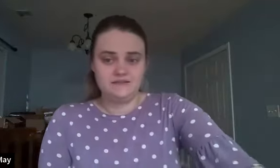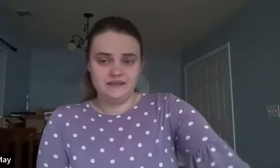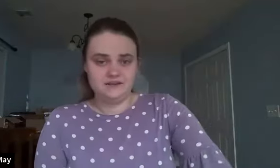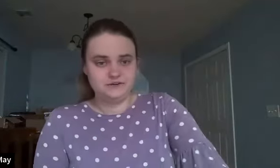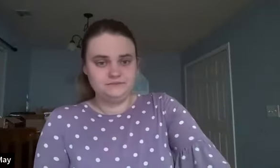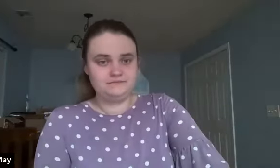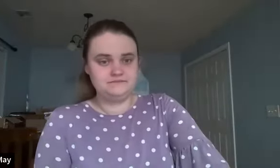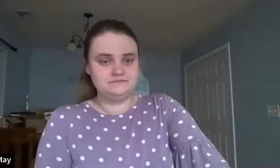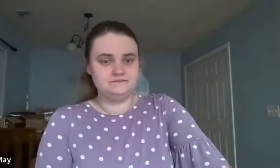Alligator,